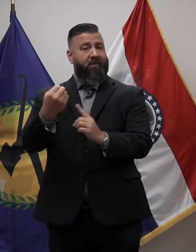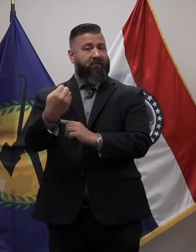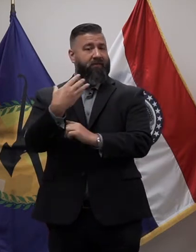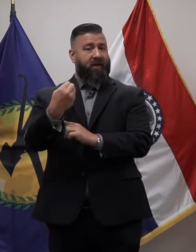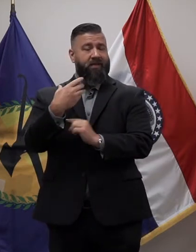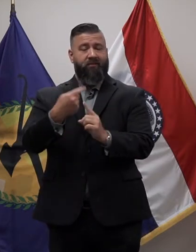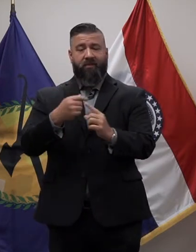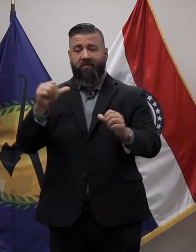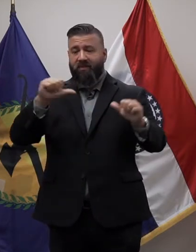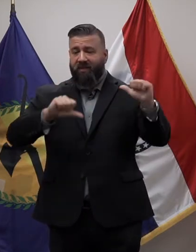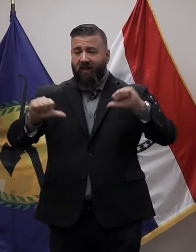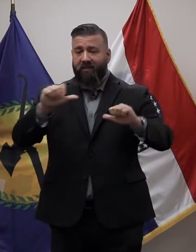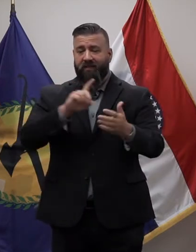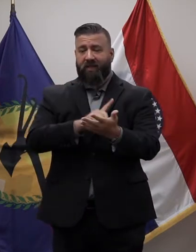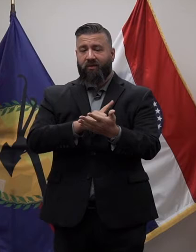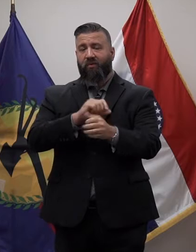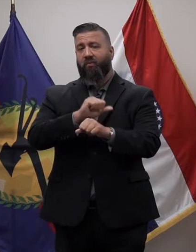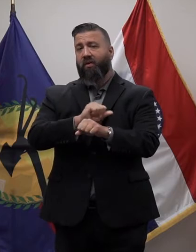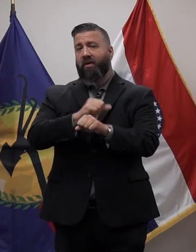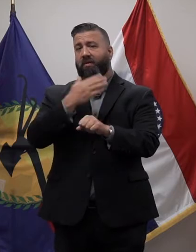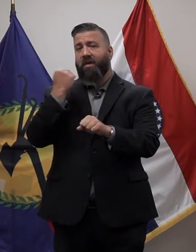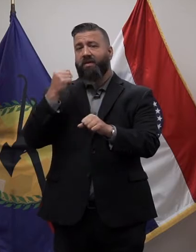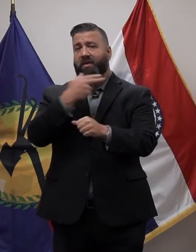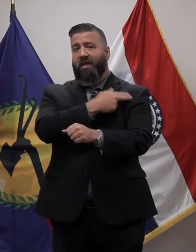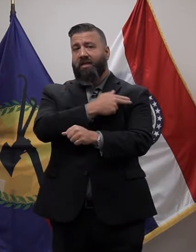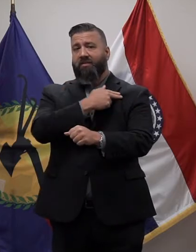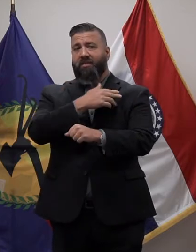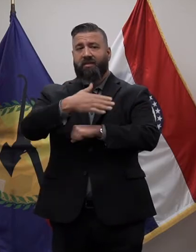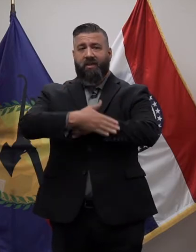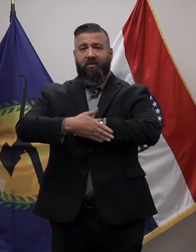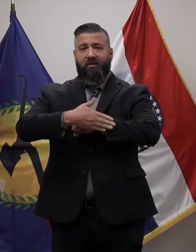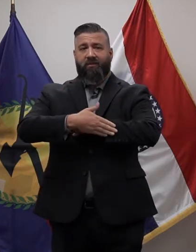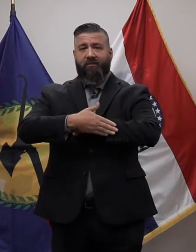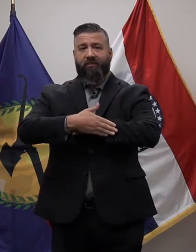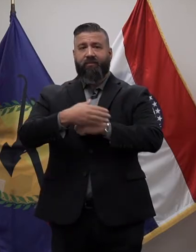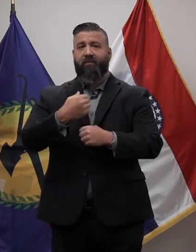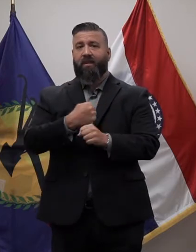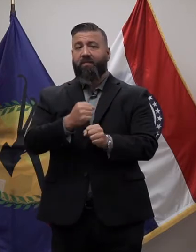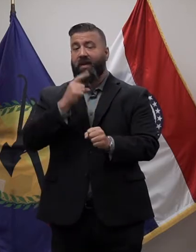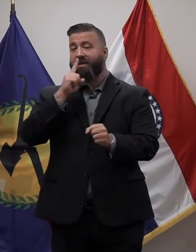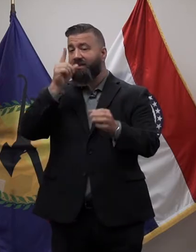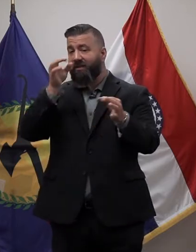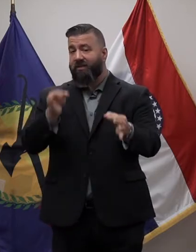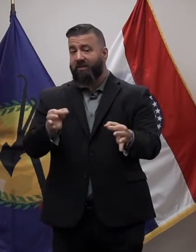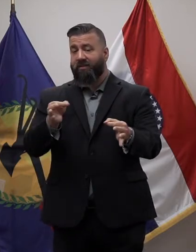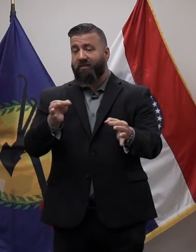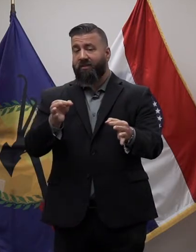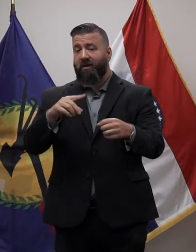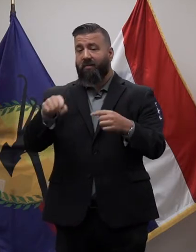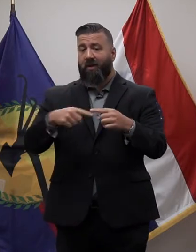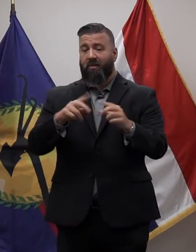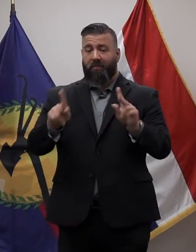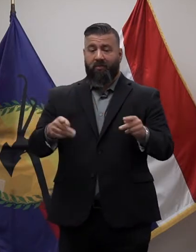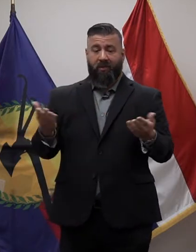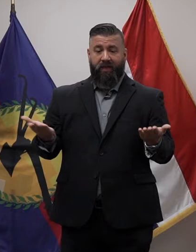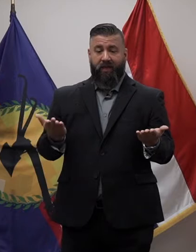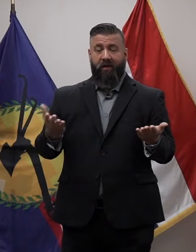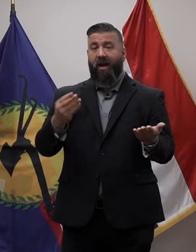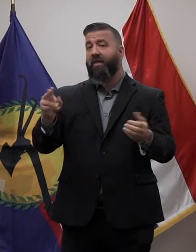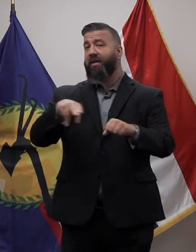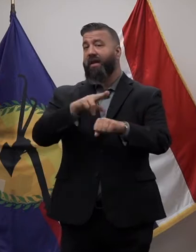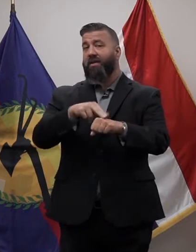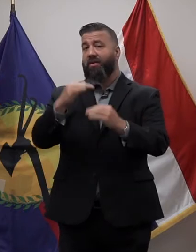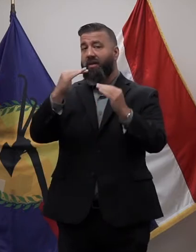working in some of the best hospitals in the country. And I've made decisions based on what public health officials here and at the national level